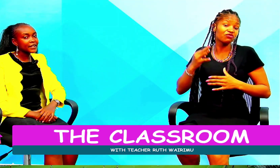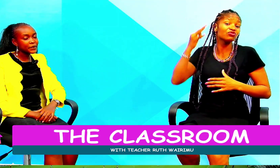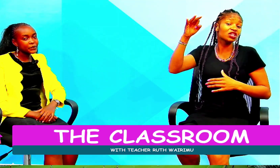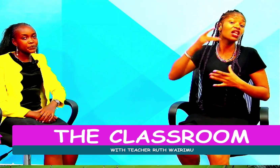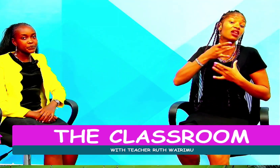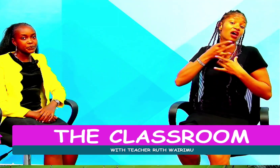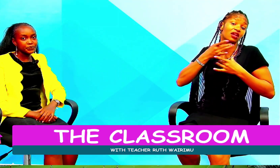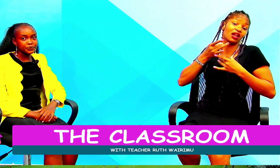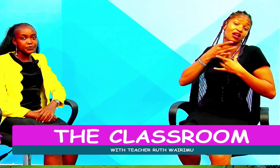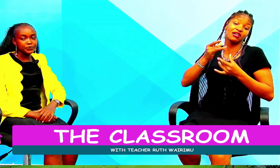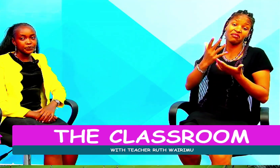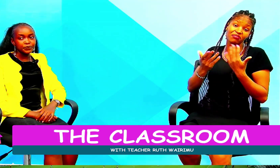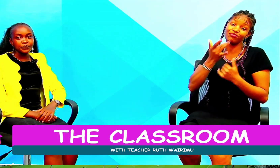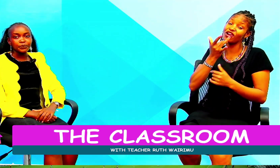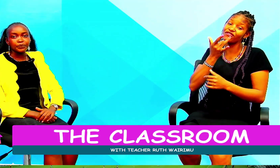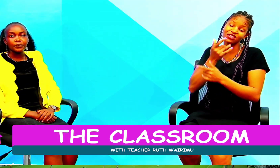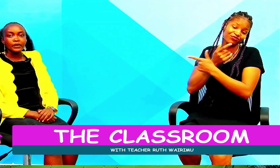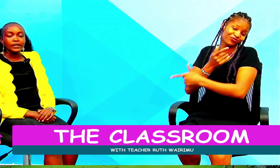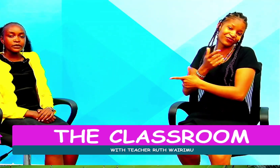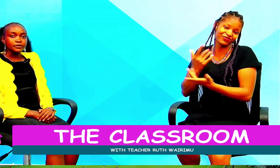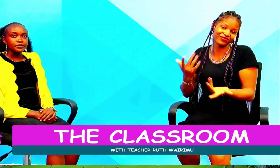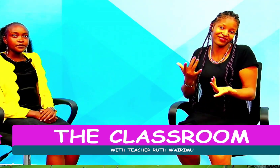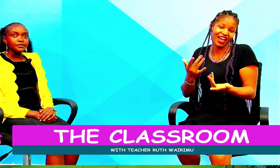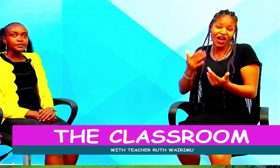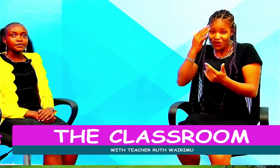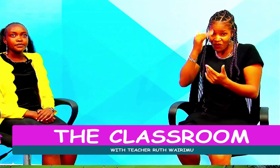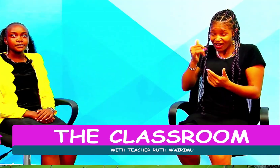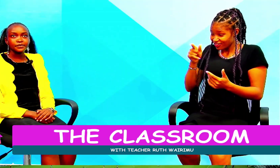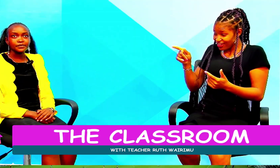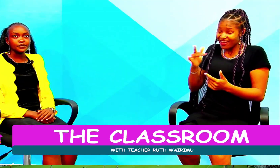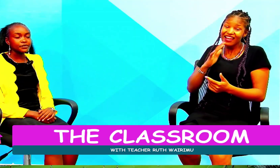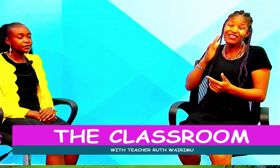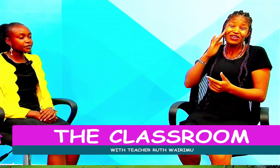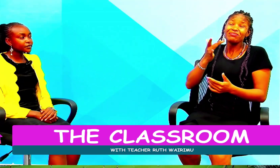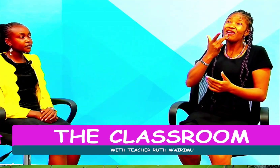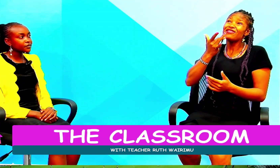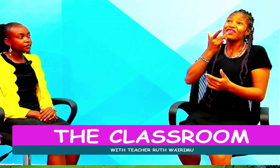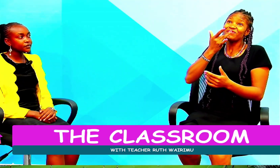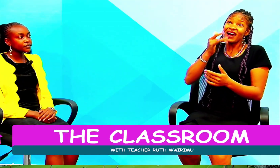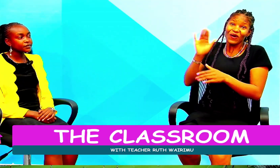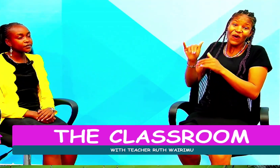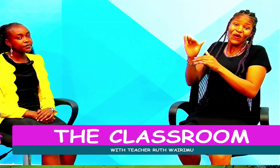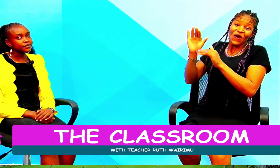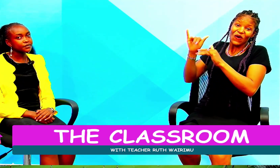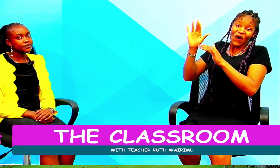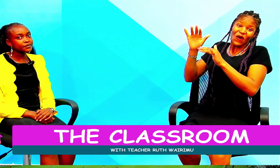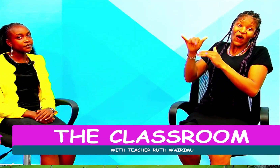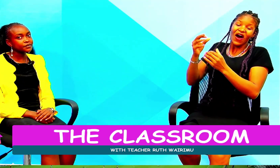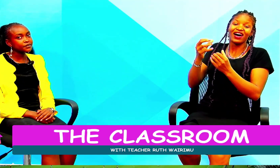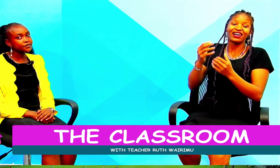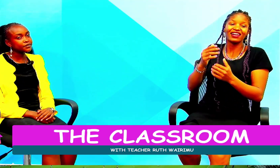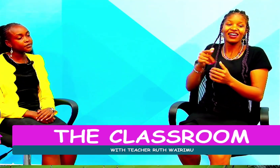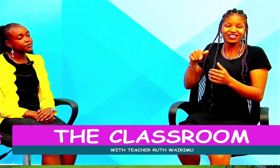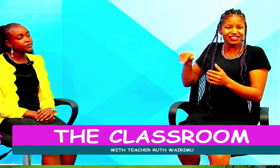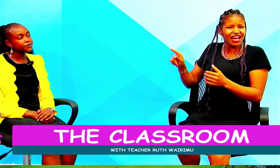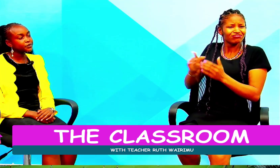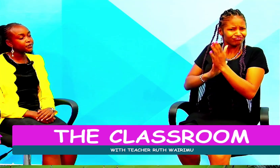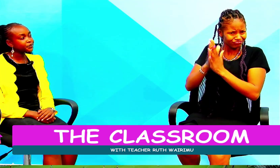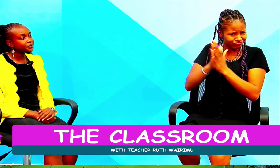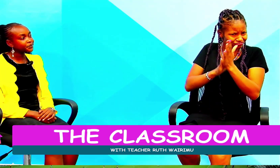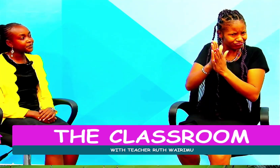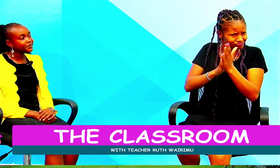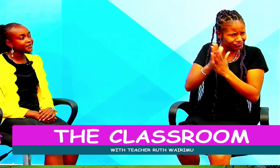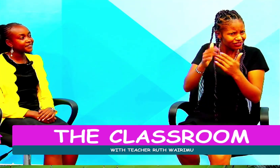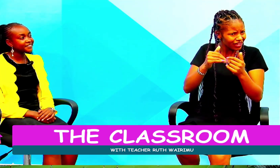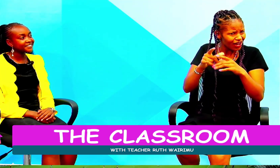you, call on you to share your services, as you said, in places like hospital, church, and other places. And in